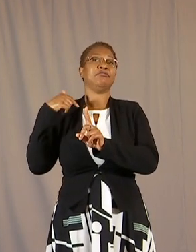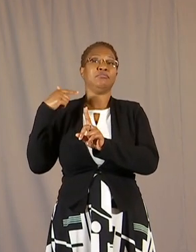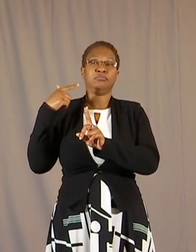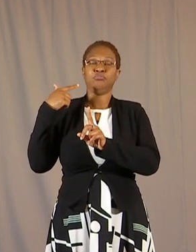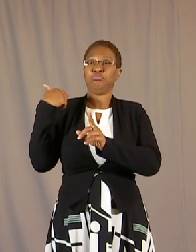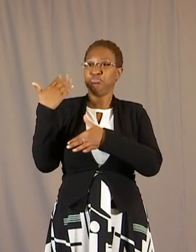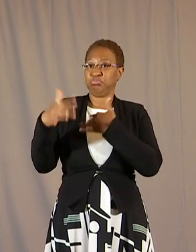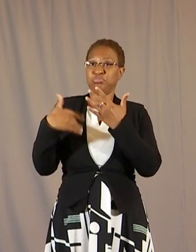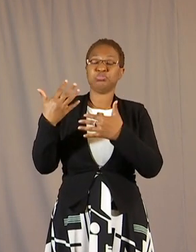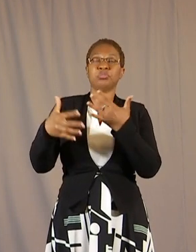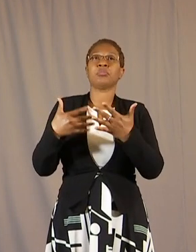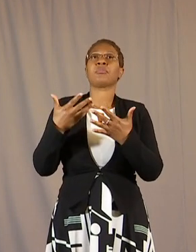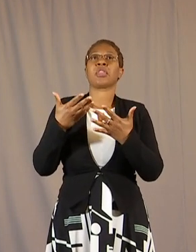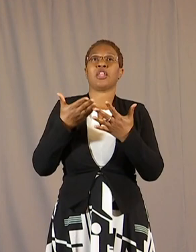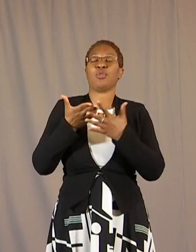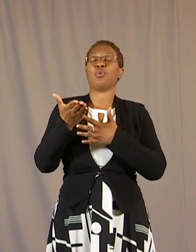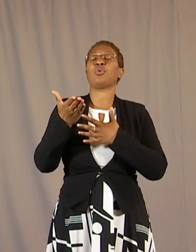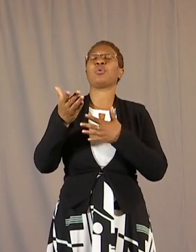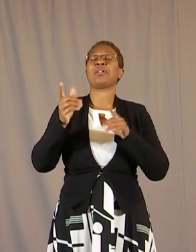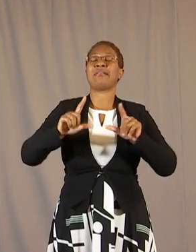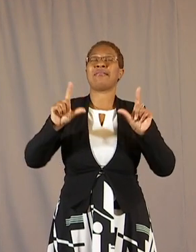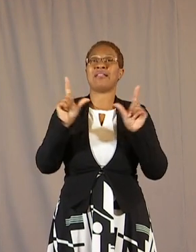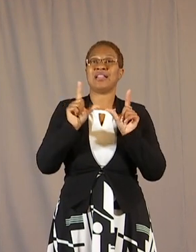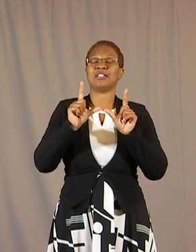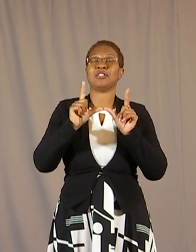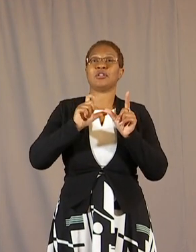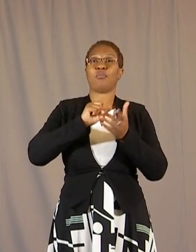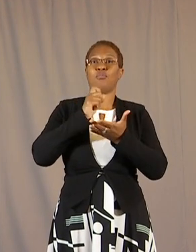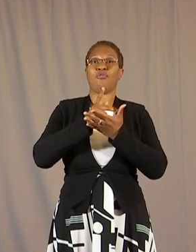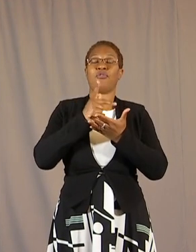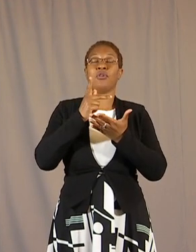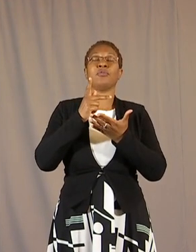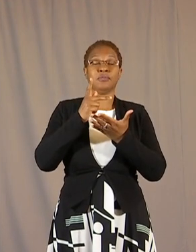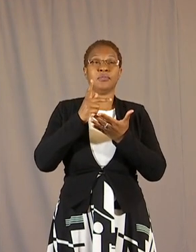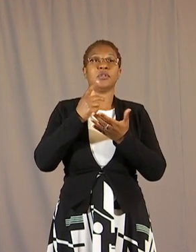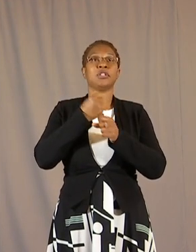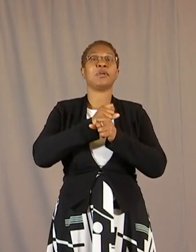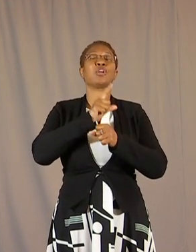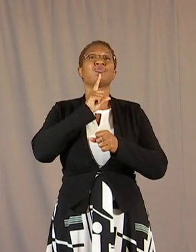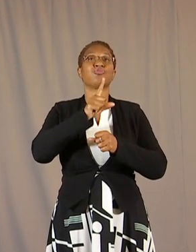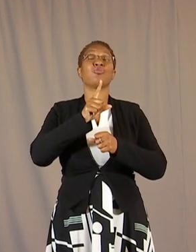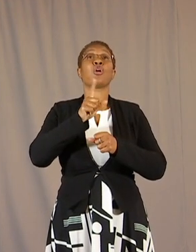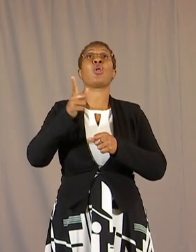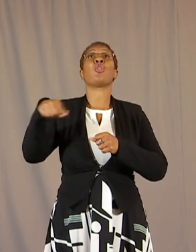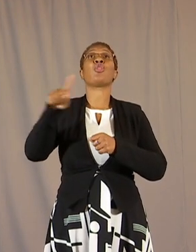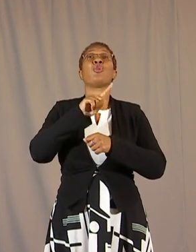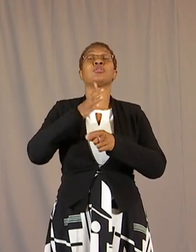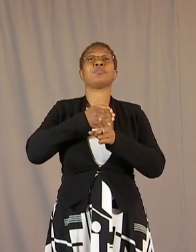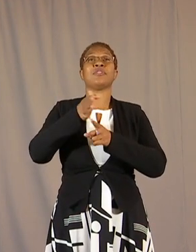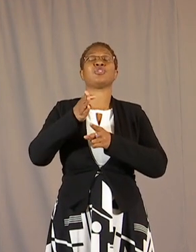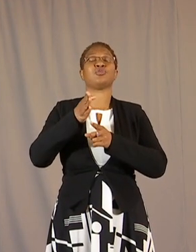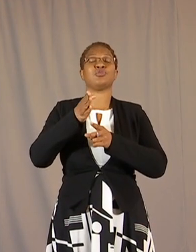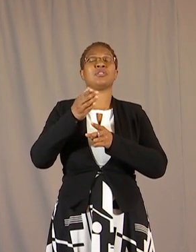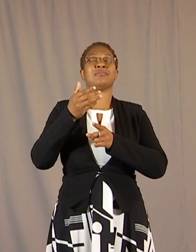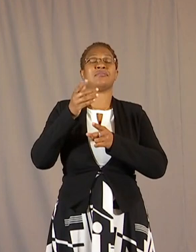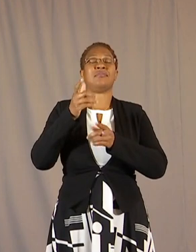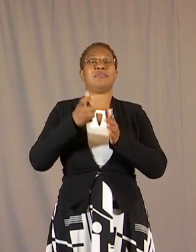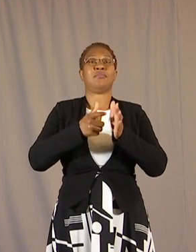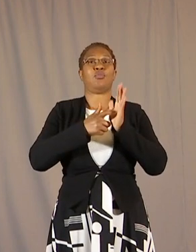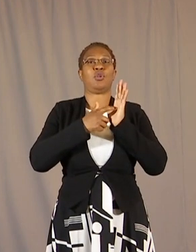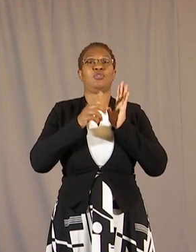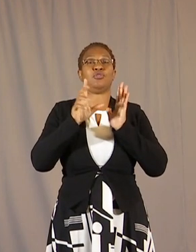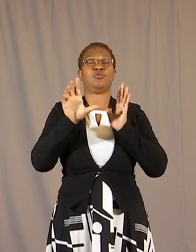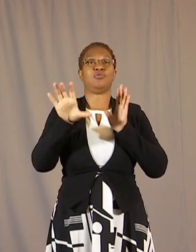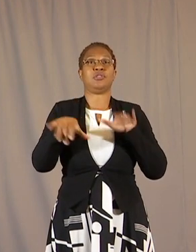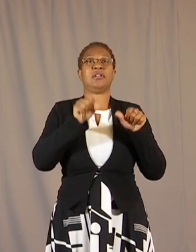licensing approval process to get that, make that a requirement for professionals. But I think almost, but probably equally important,